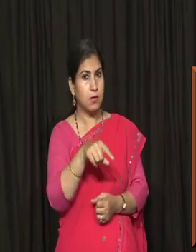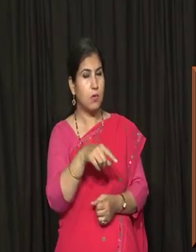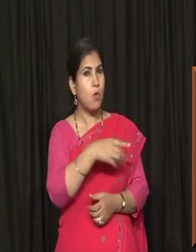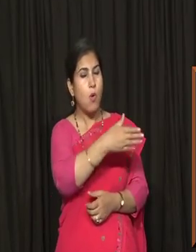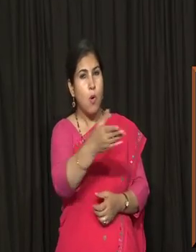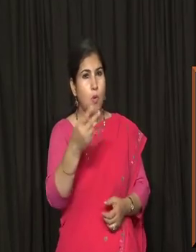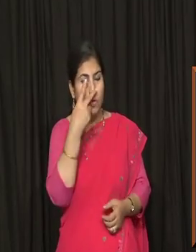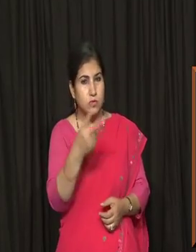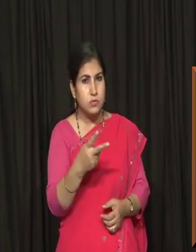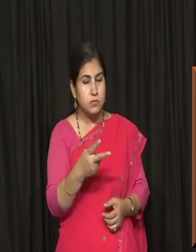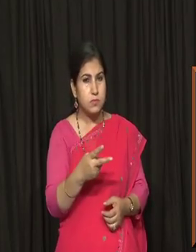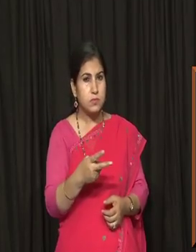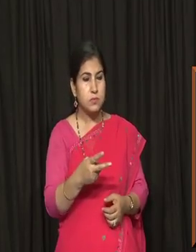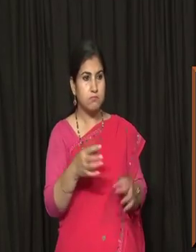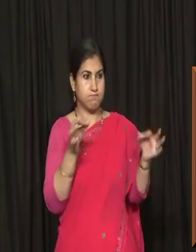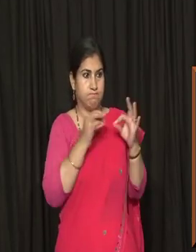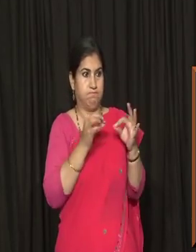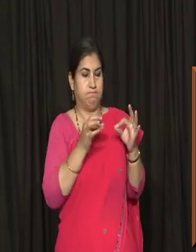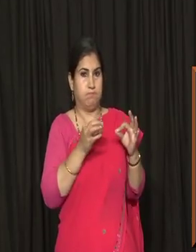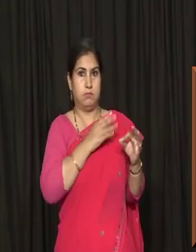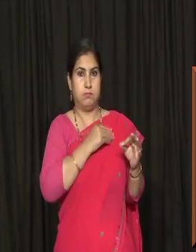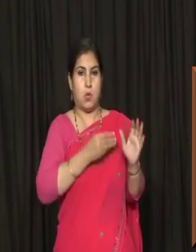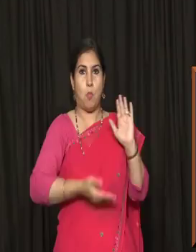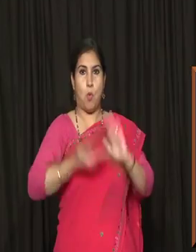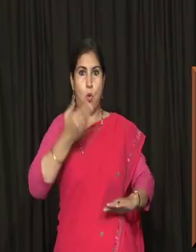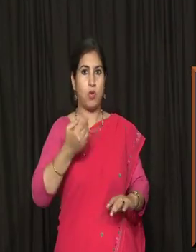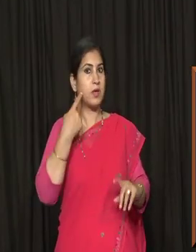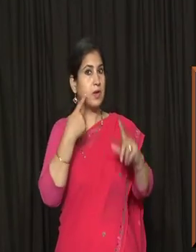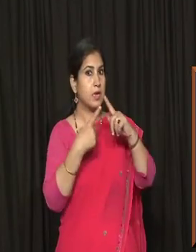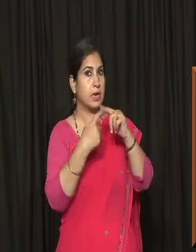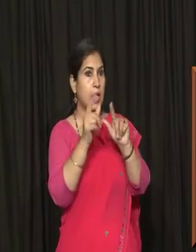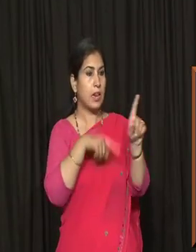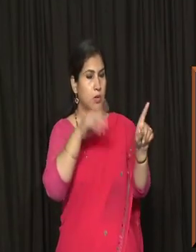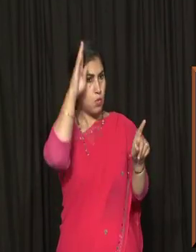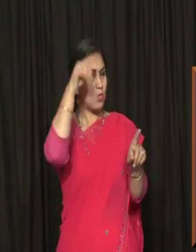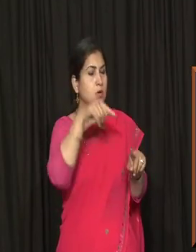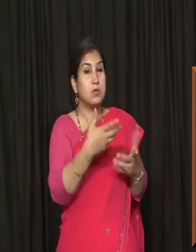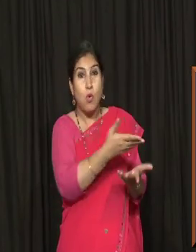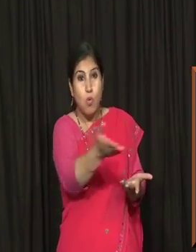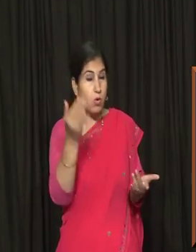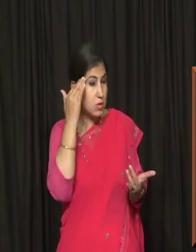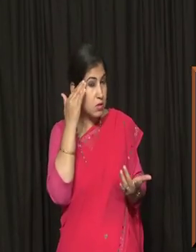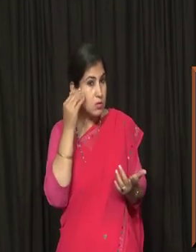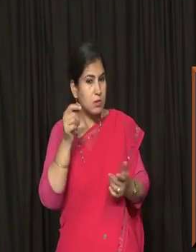frightened the Italian rulers as they thought that the common people of their